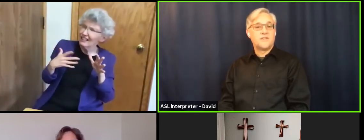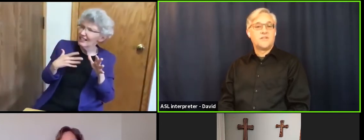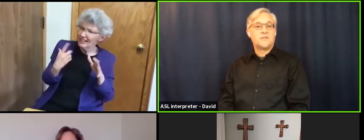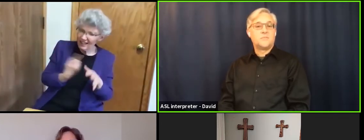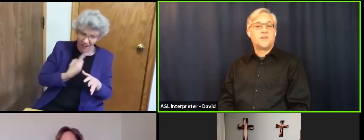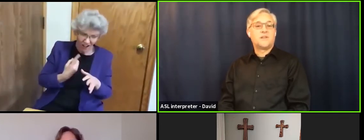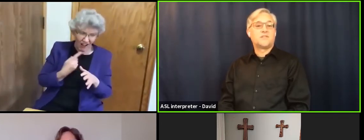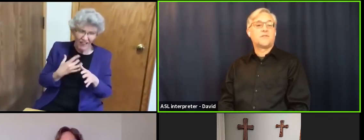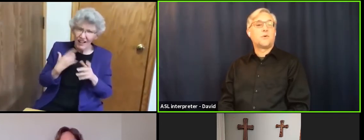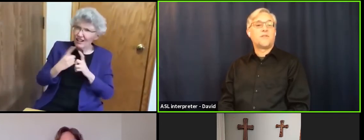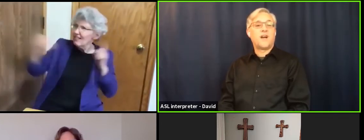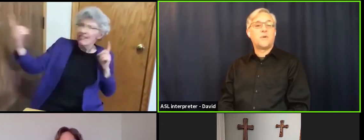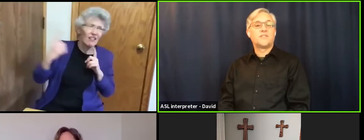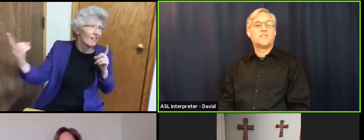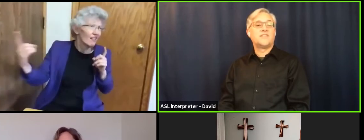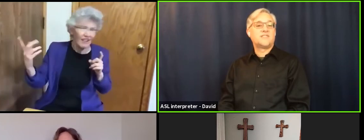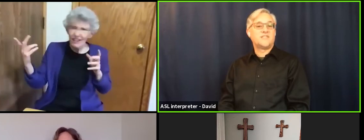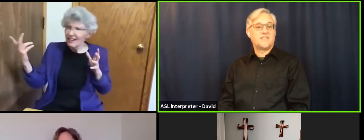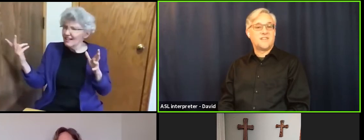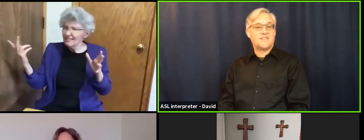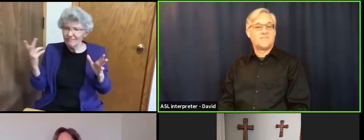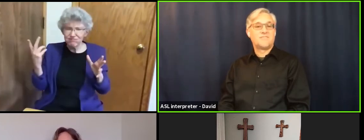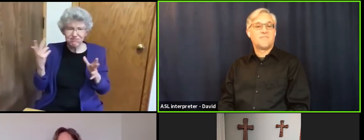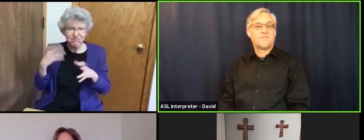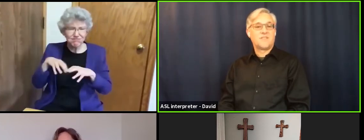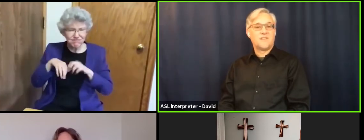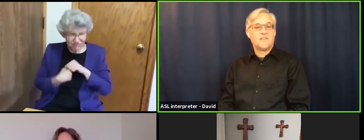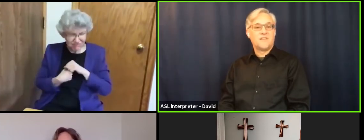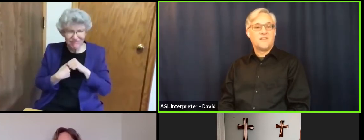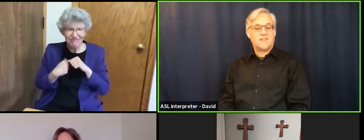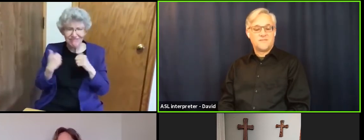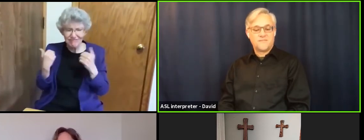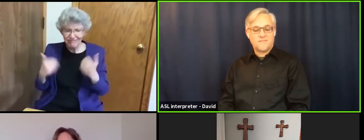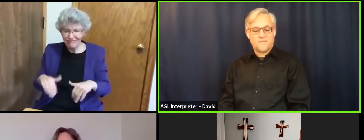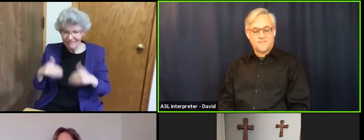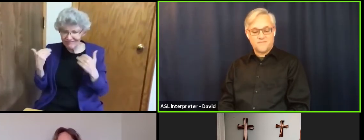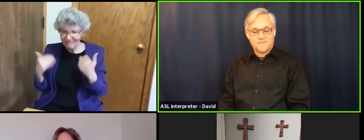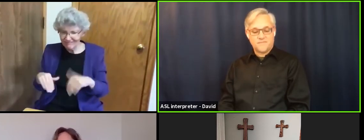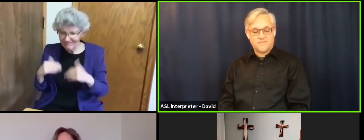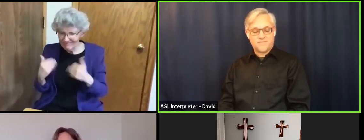couldn't because of coronavirus distancing.